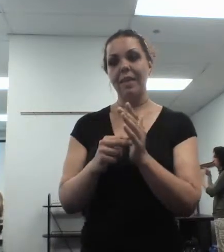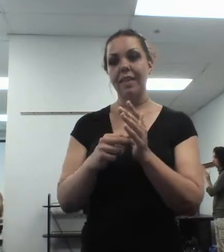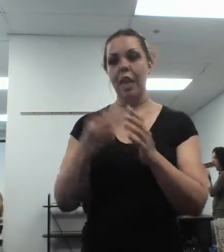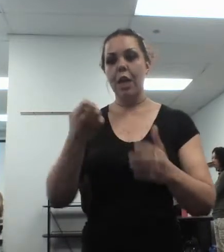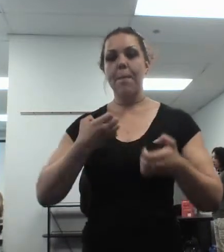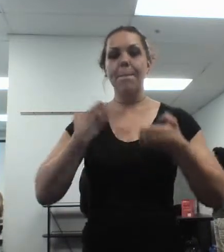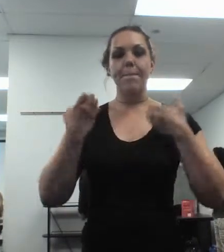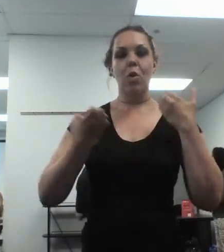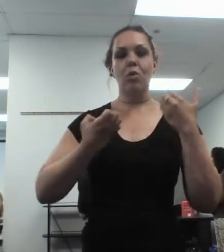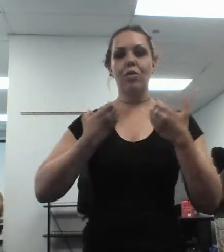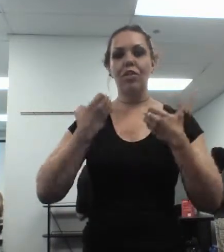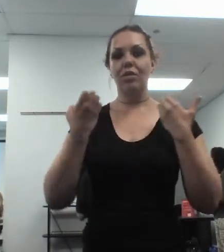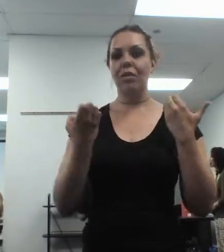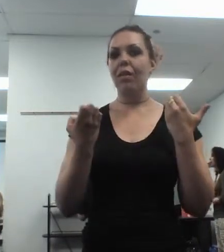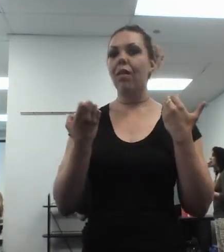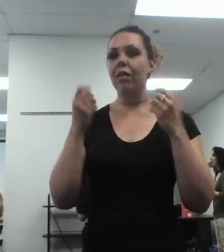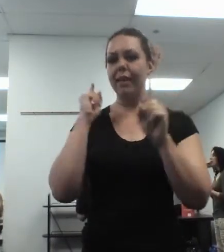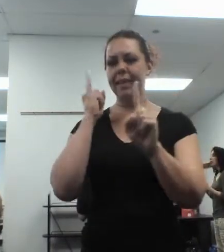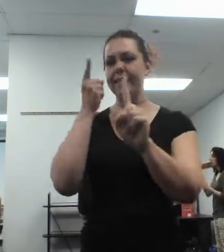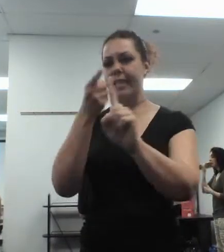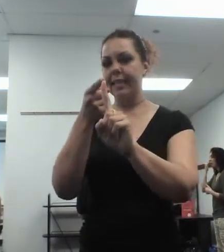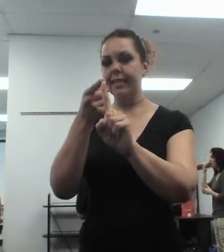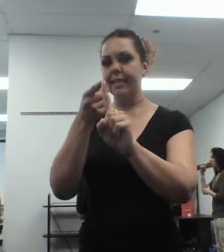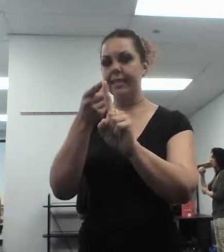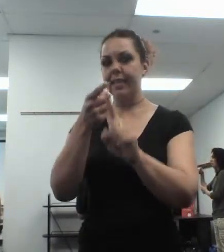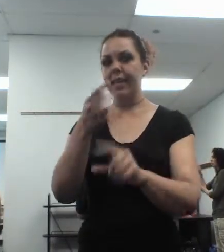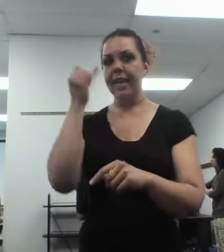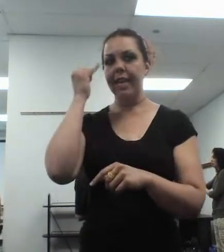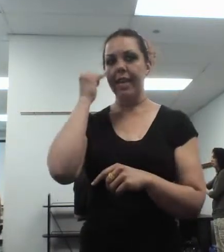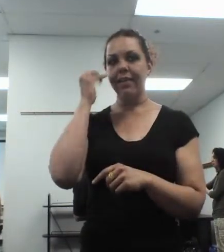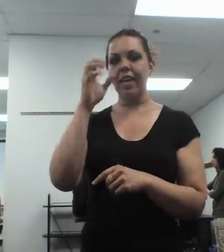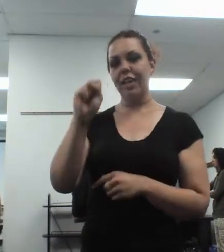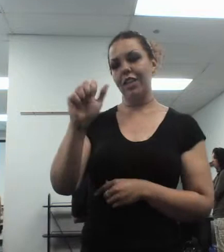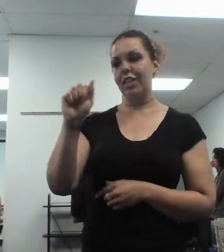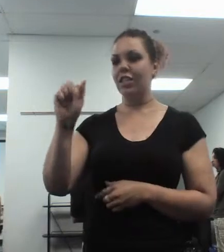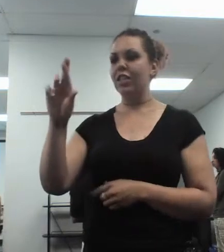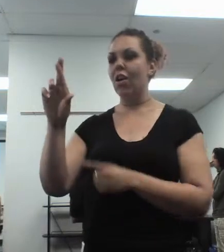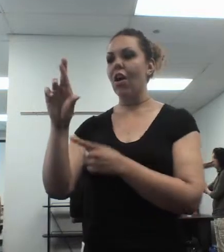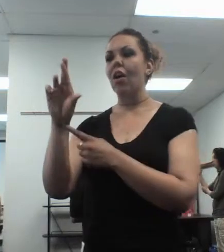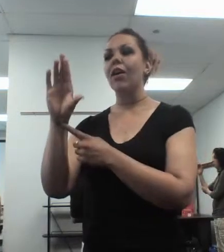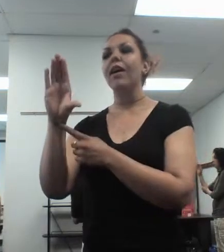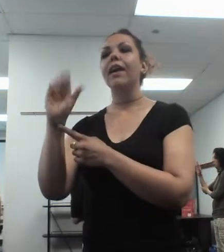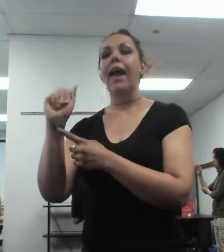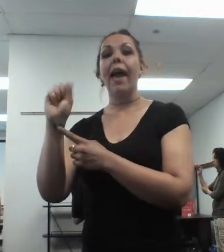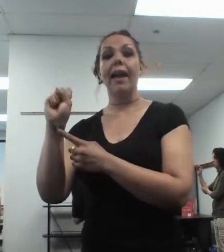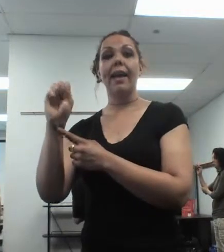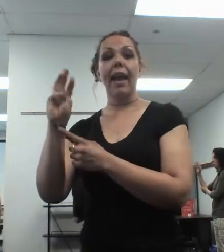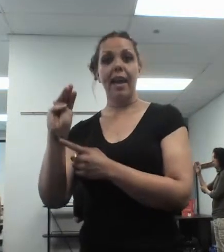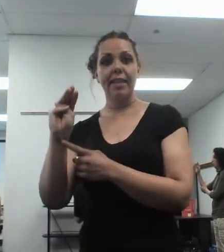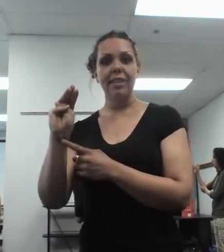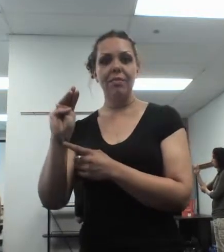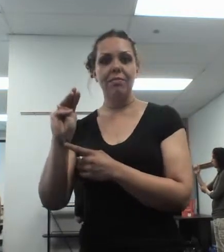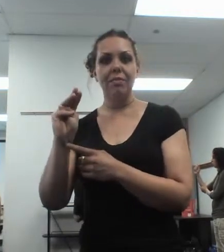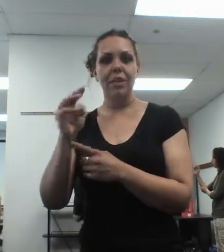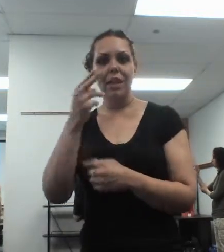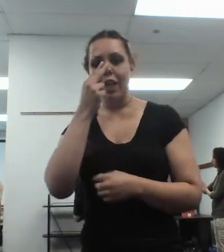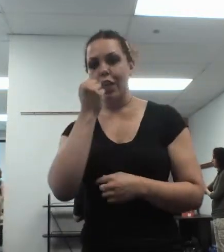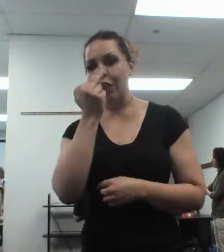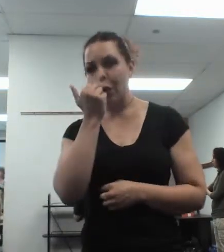Whether it's sarcasm, humor, something that's poignant, heartbreaking, sad.